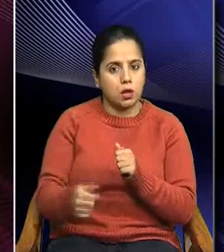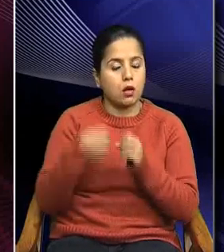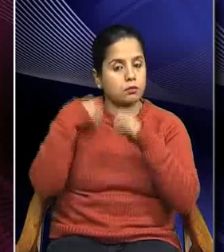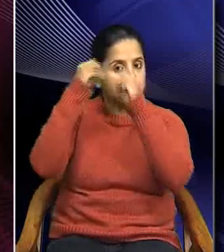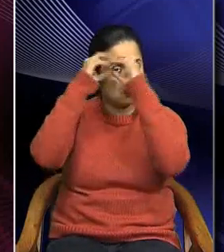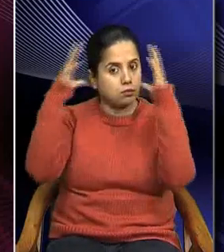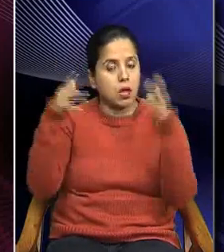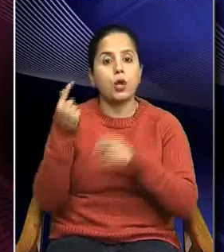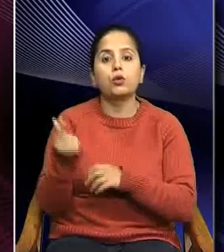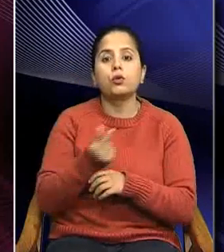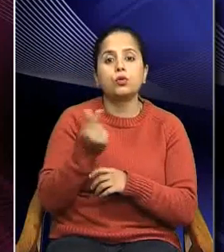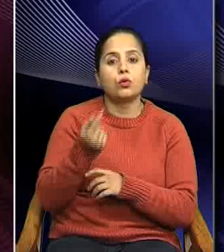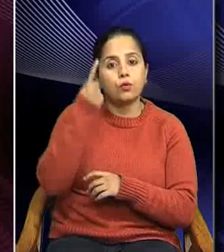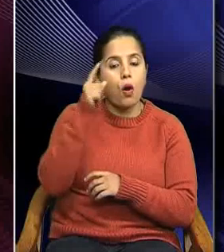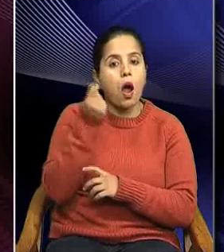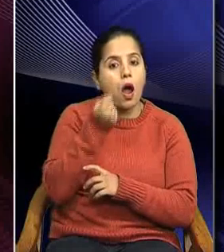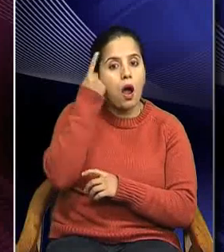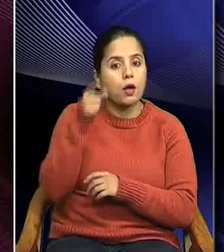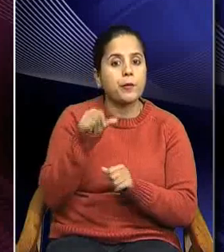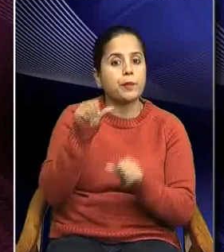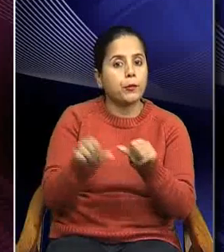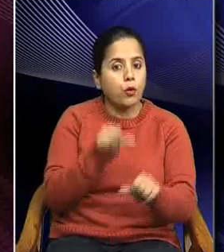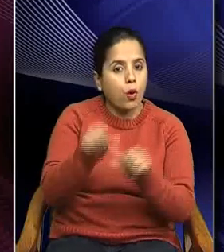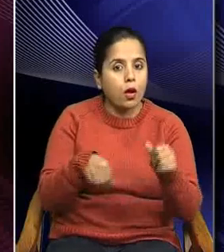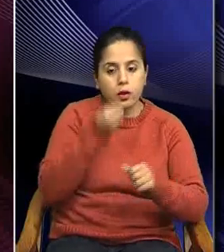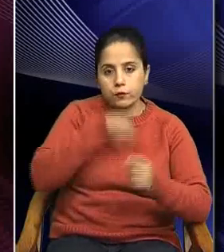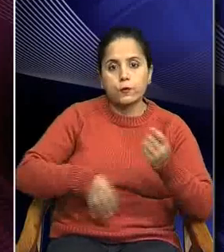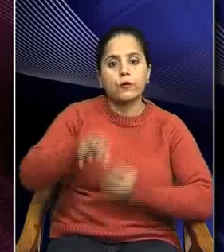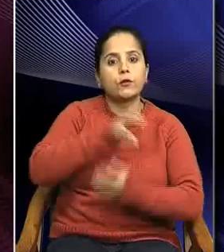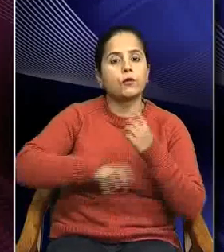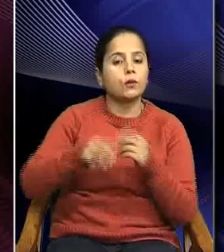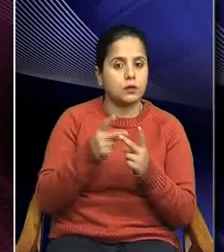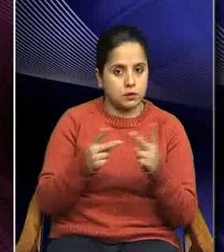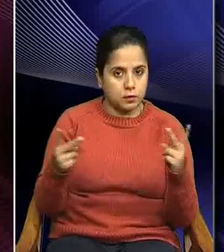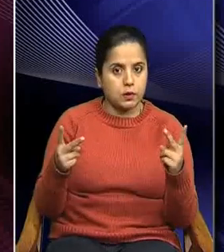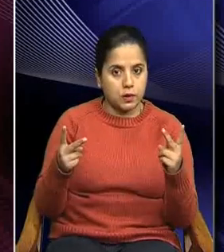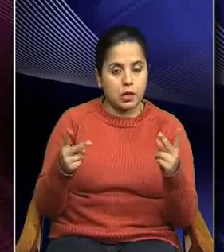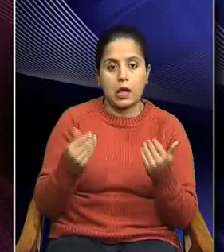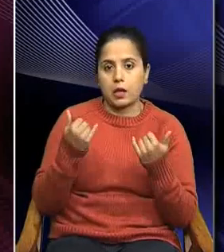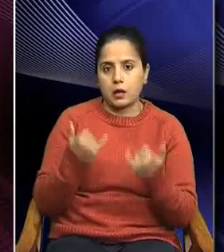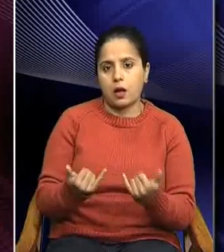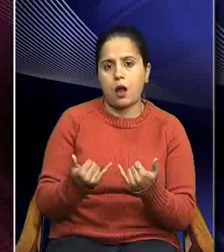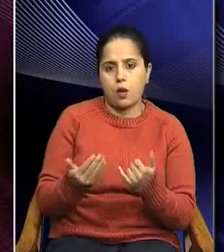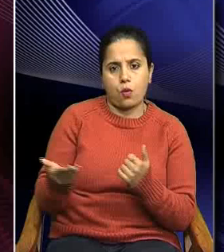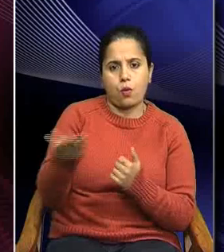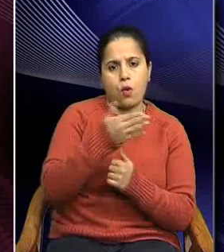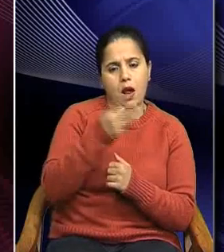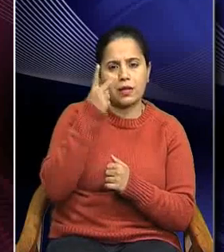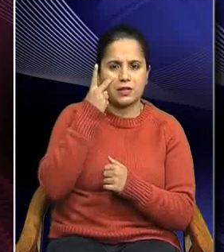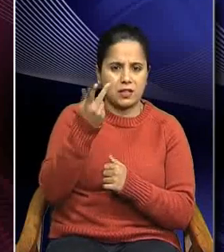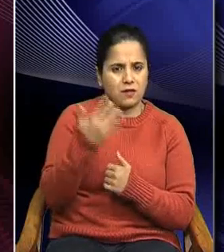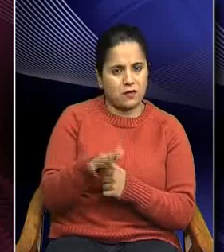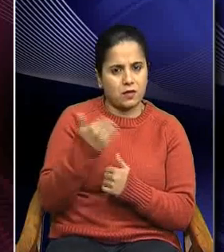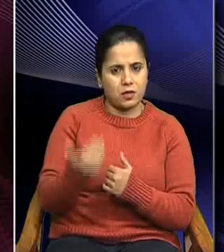used to understand the process of digestion. Now, all of us must have seen the